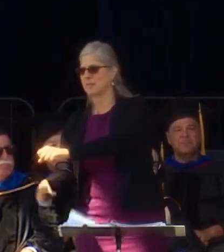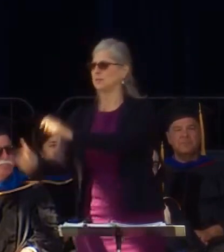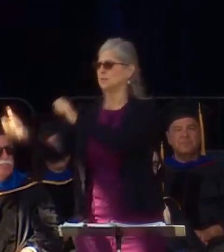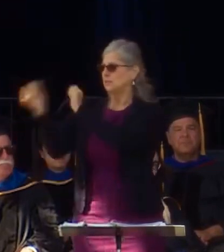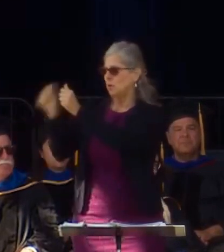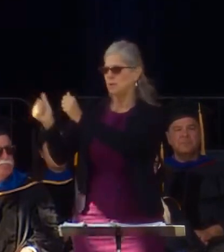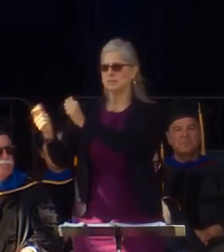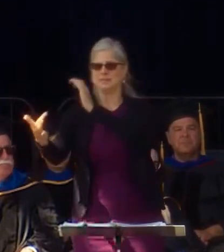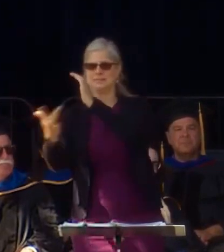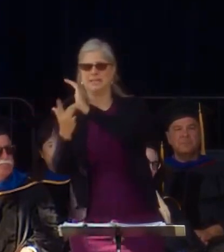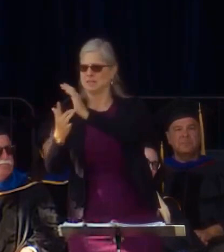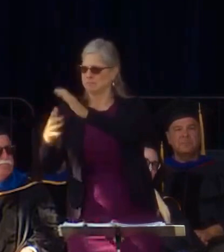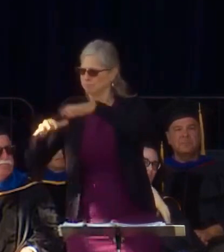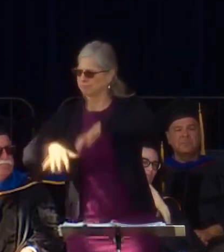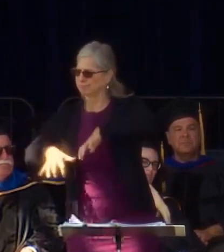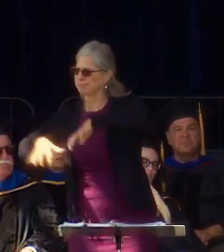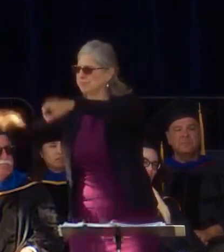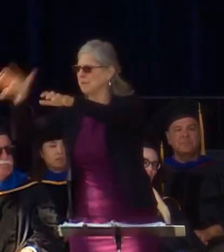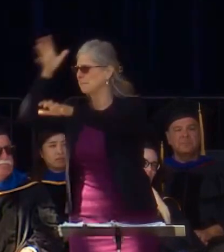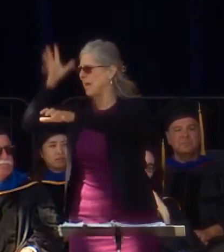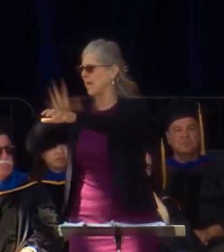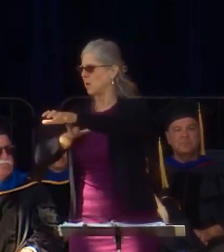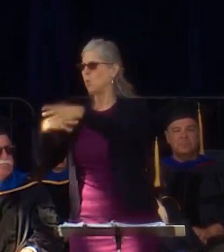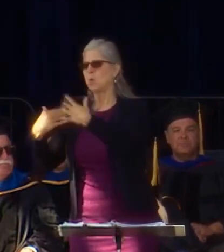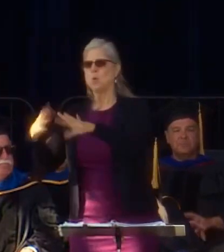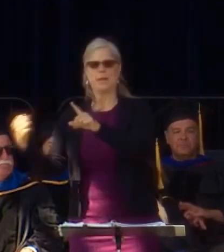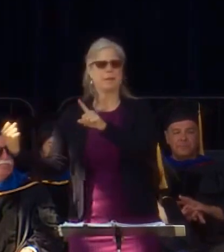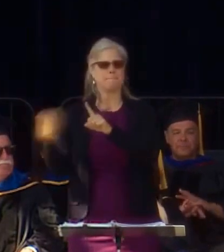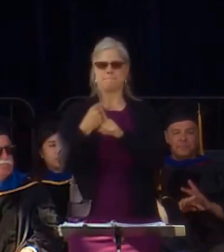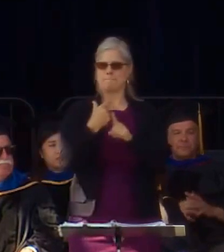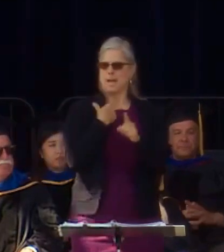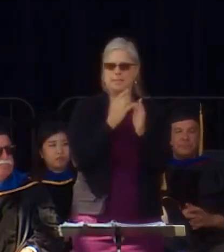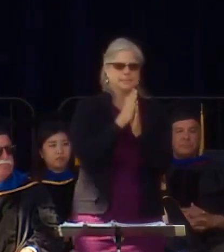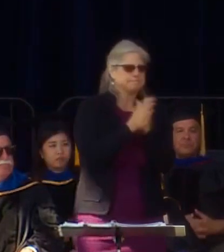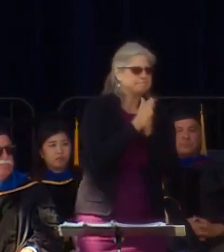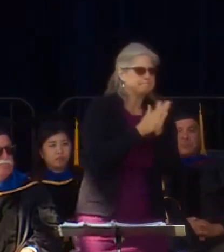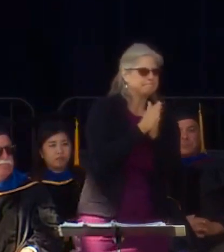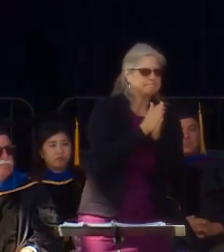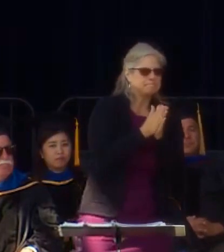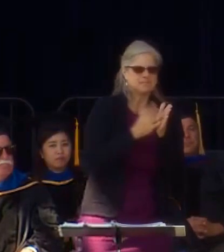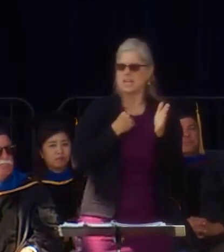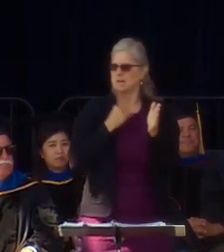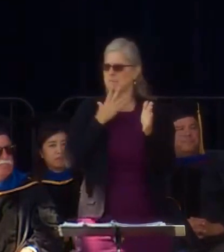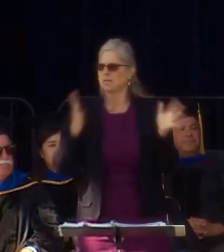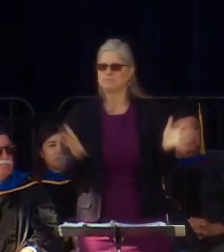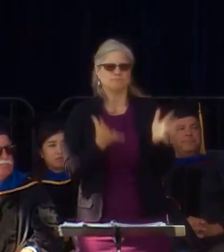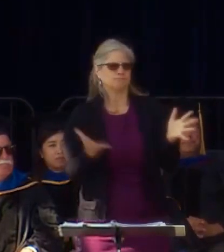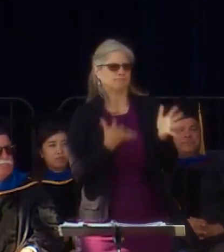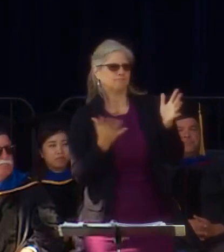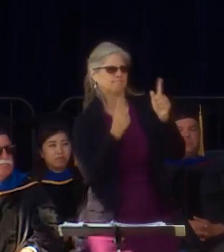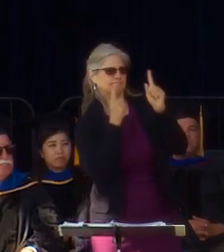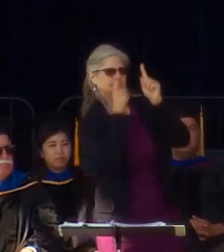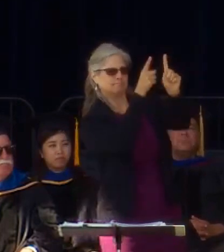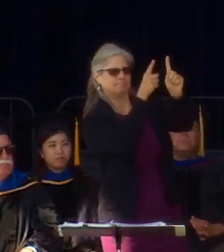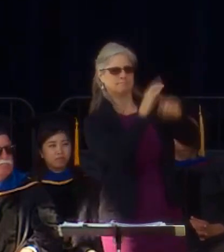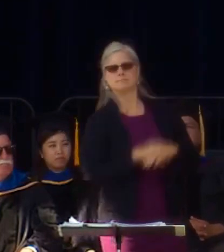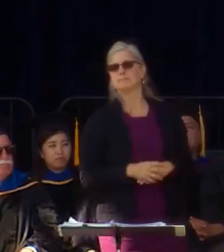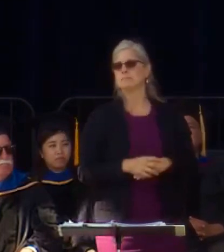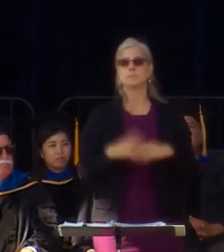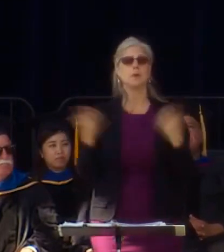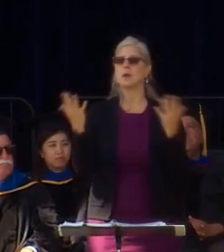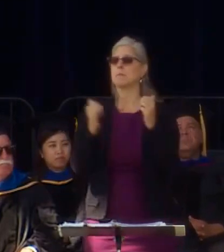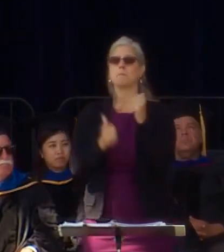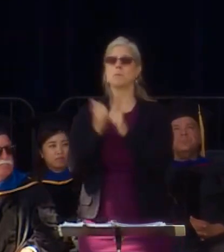sports, has had a tremendous impact on my ambition and my drive. But most